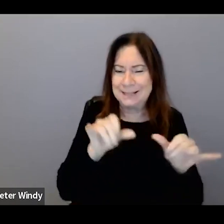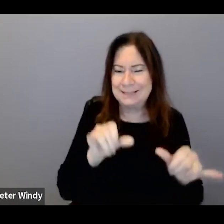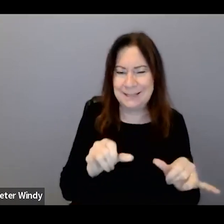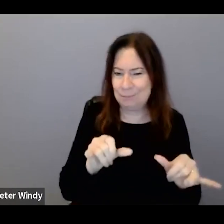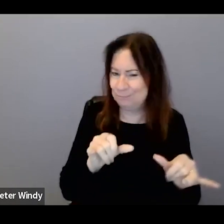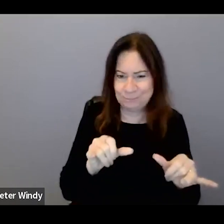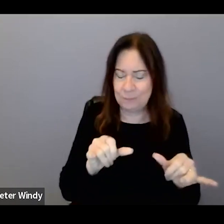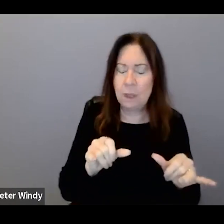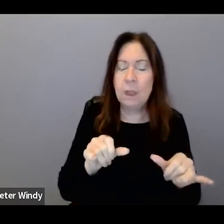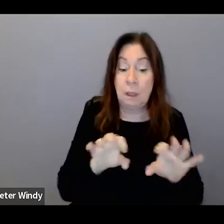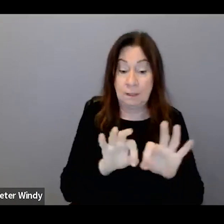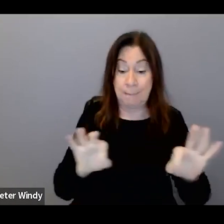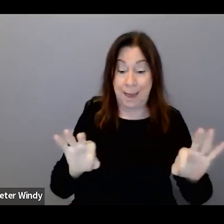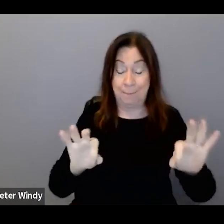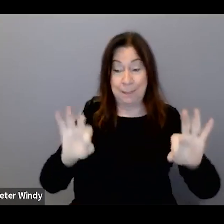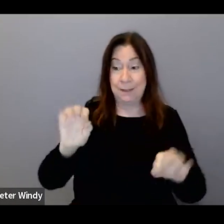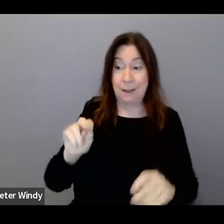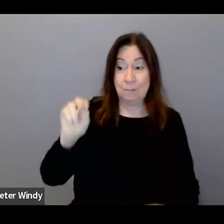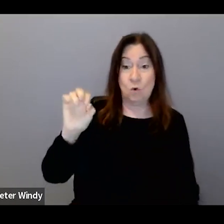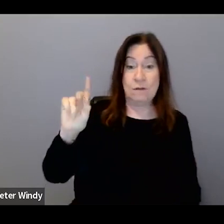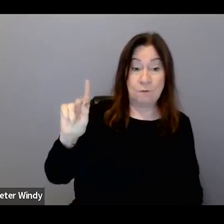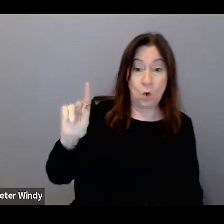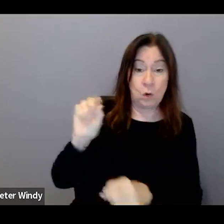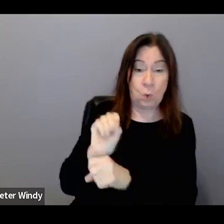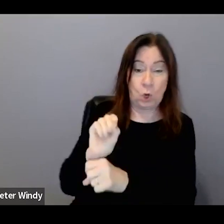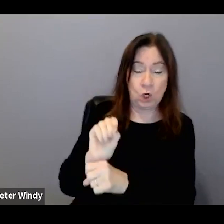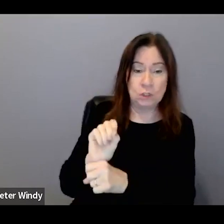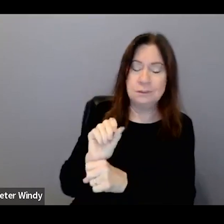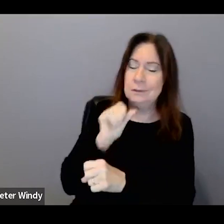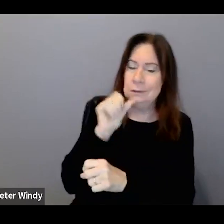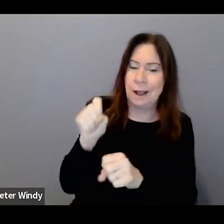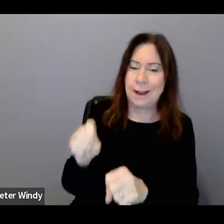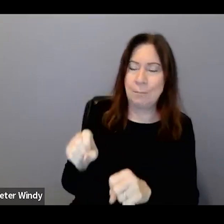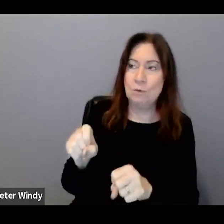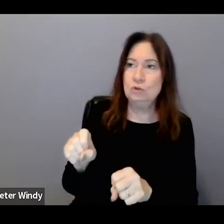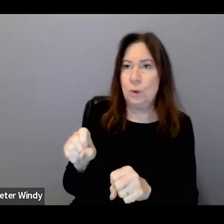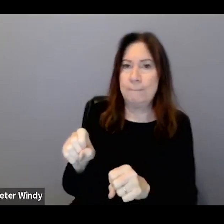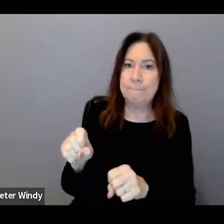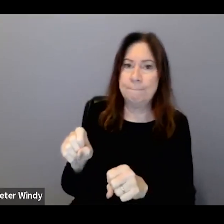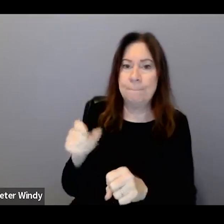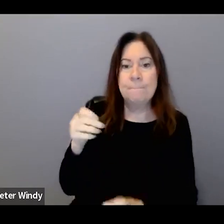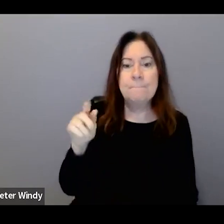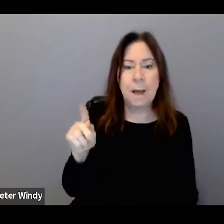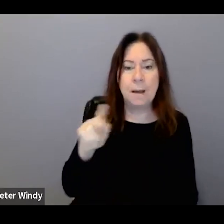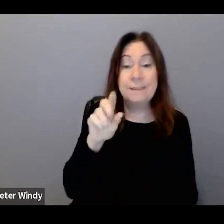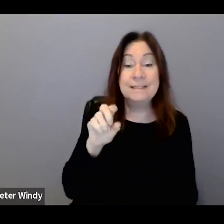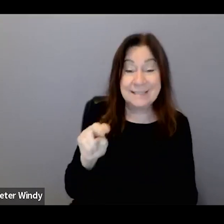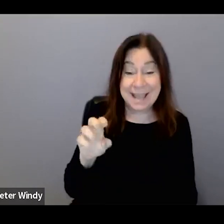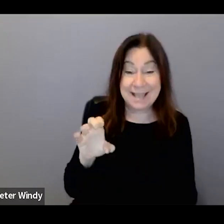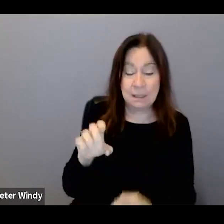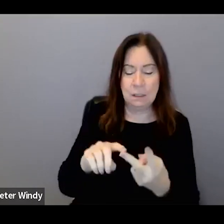the way the piping configuration at North Fork works, we were not able to pump zinc